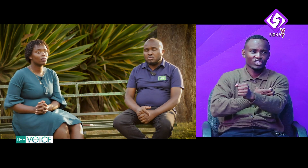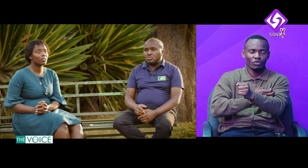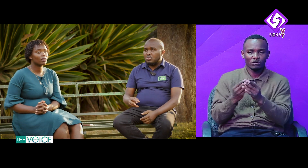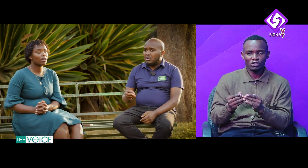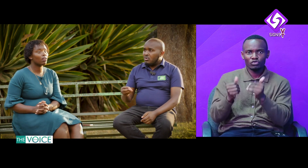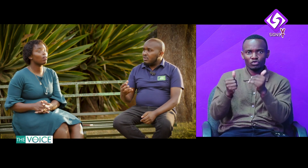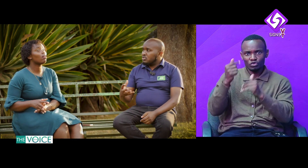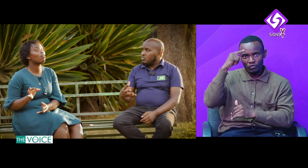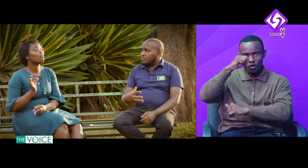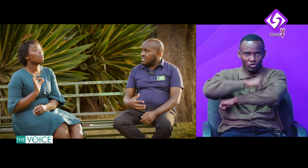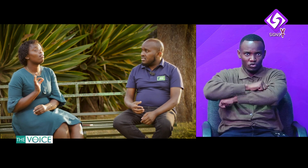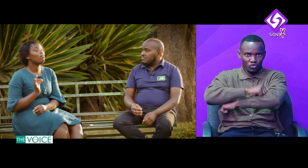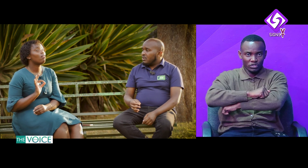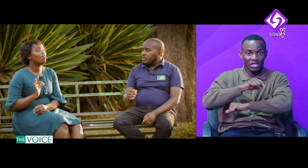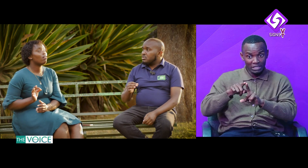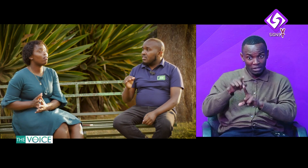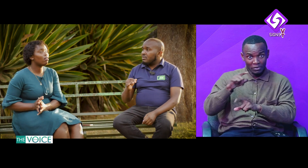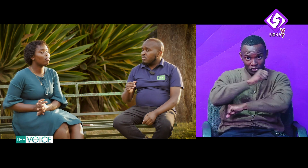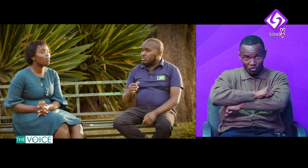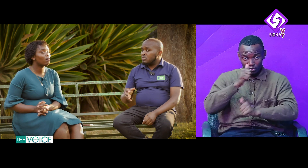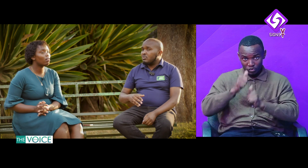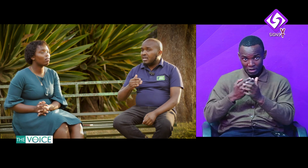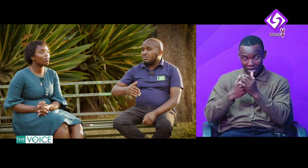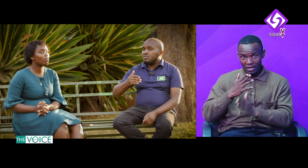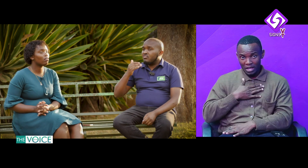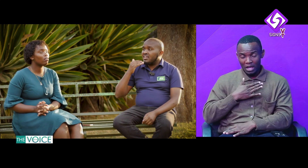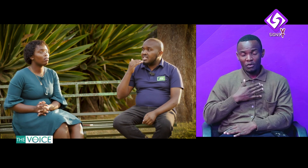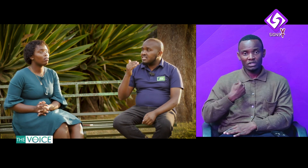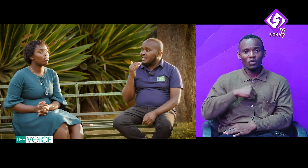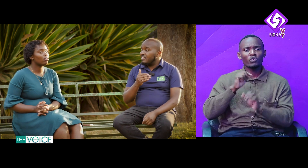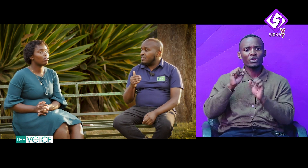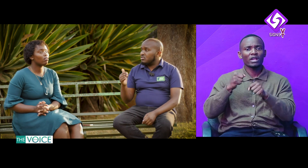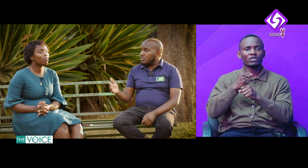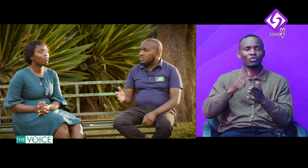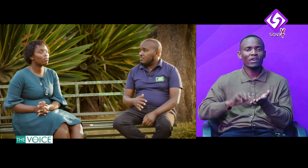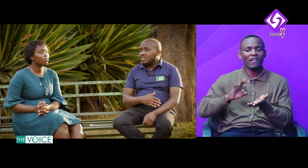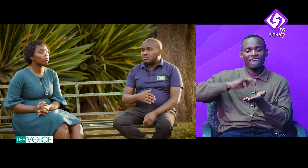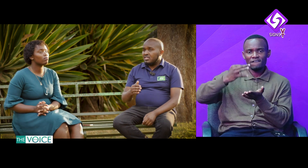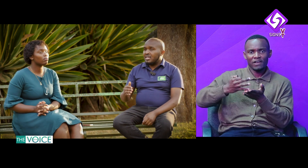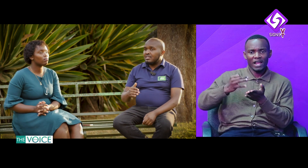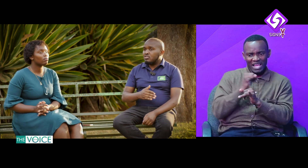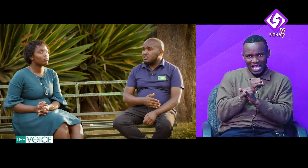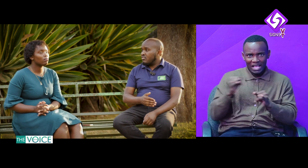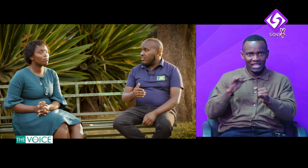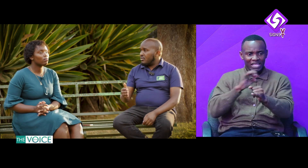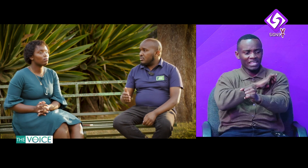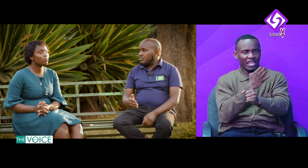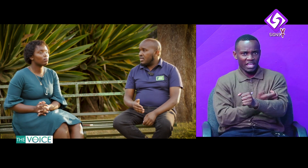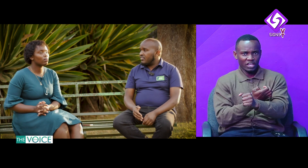able to work with us, we're able to give them an opportunity where we can be able to finance clean energy solutions so that they can stop